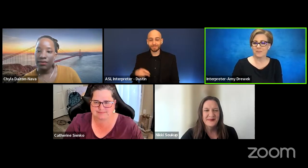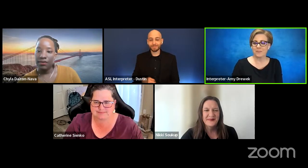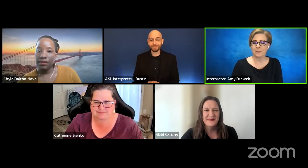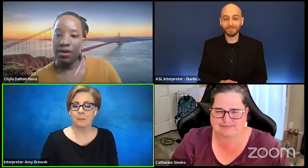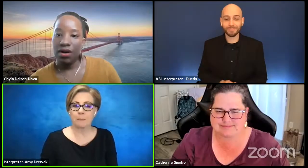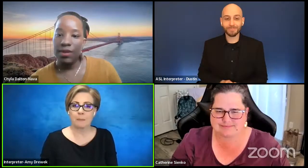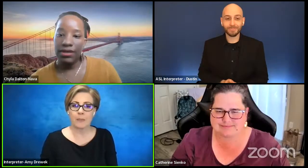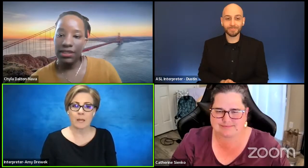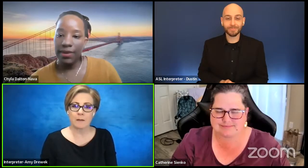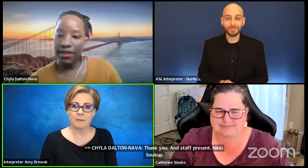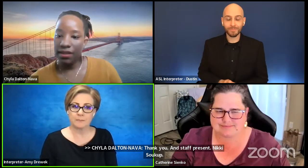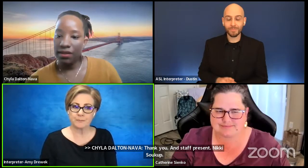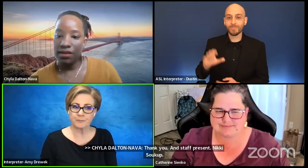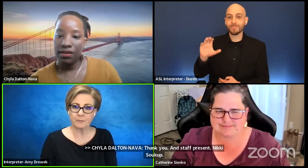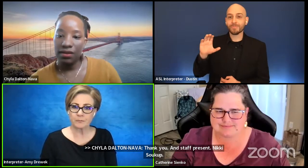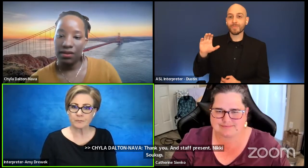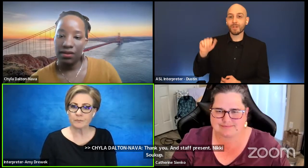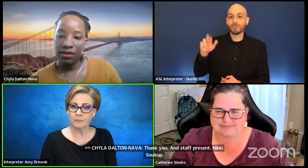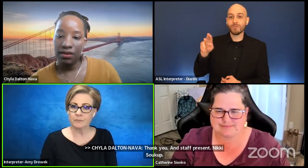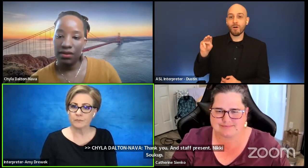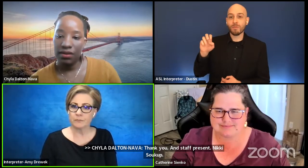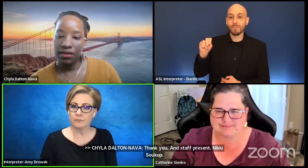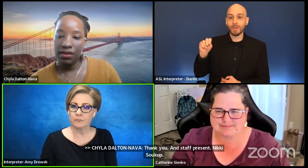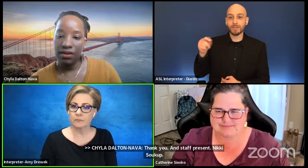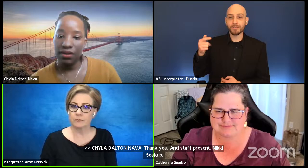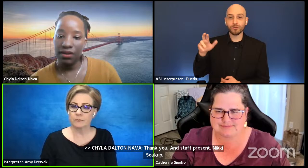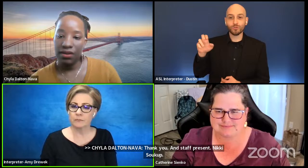Hello. Carmen Greensmith?